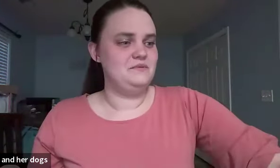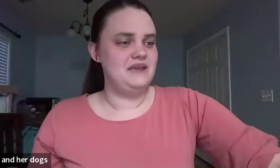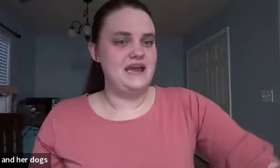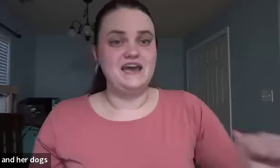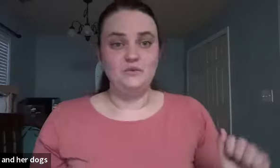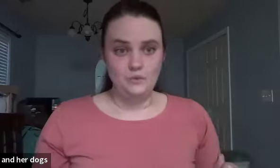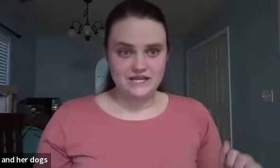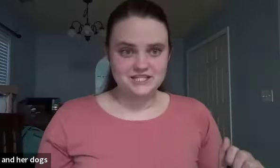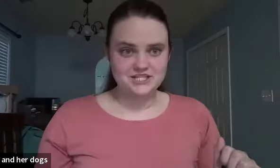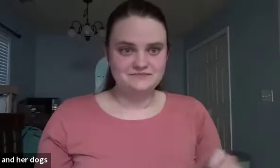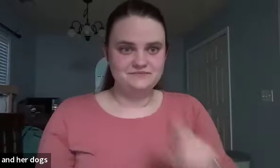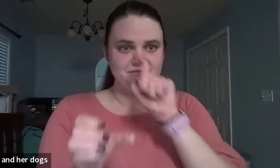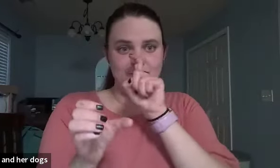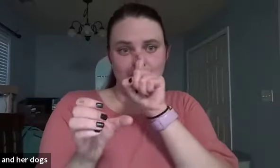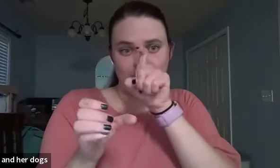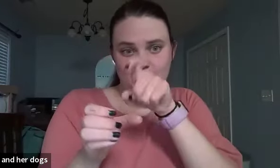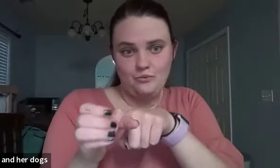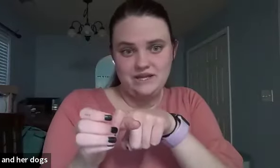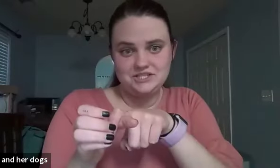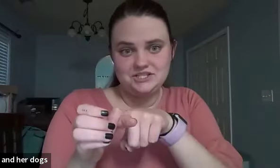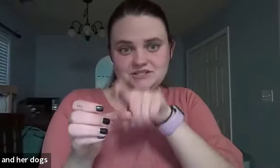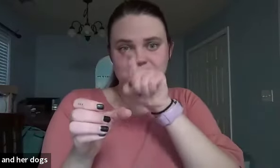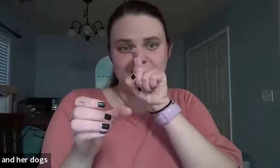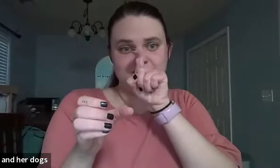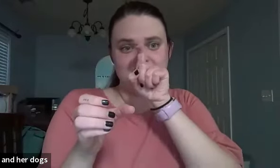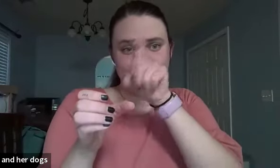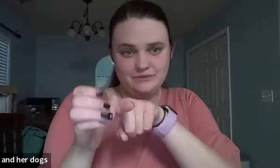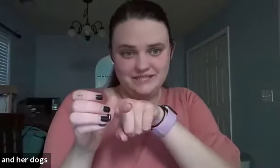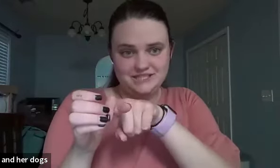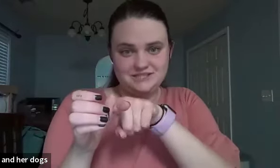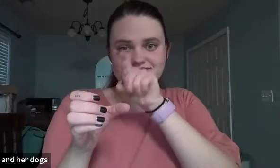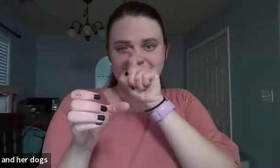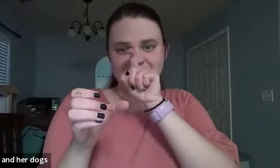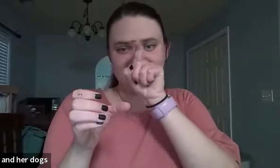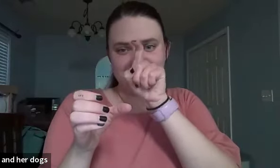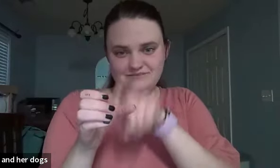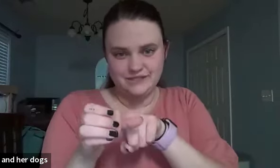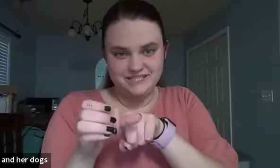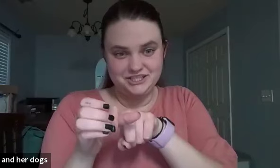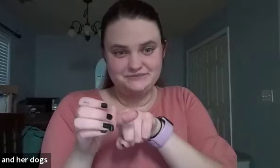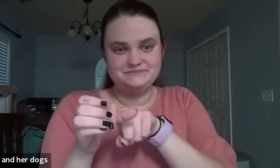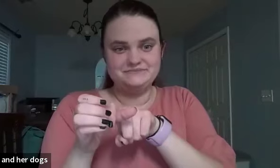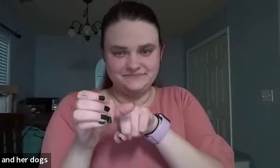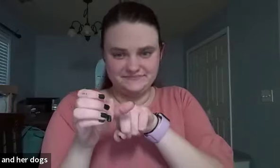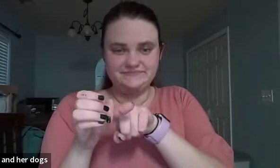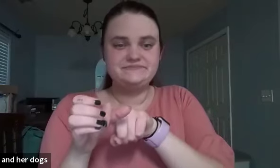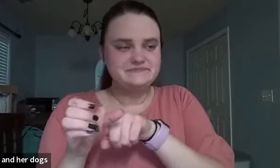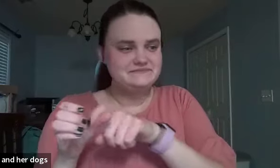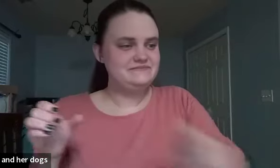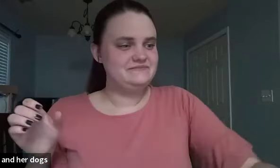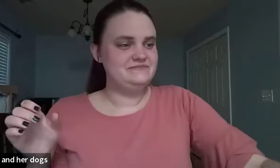Then we had witch. Witch. Witch. Witch.